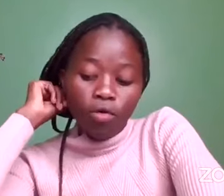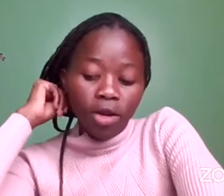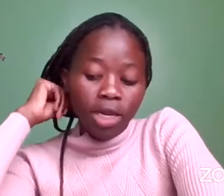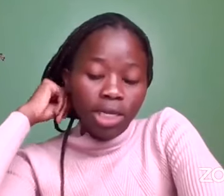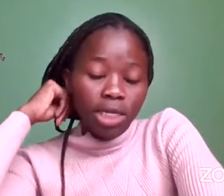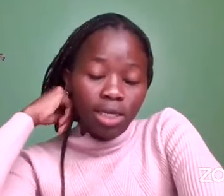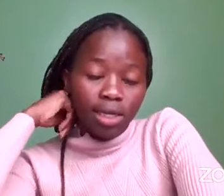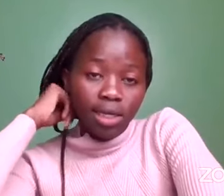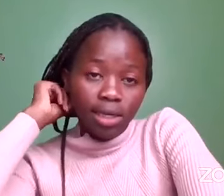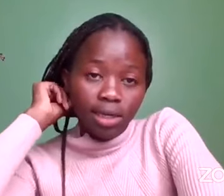Maureen?